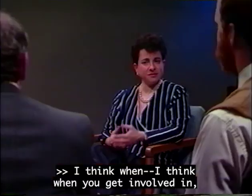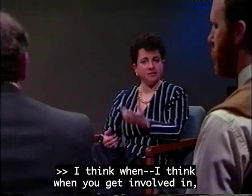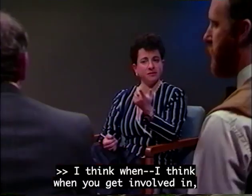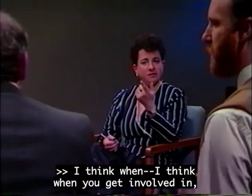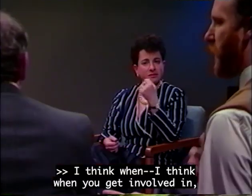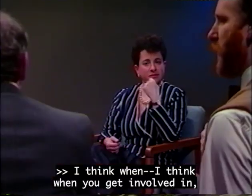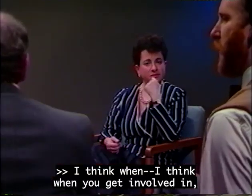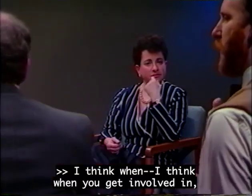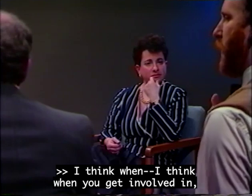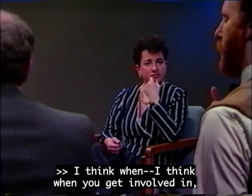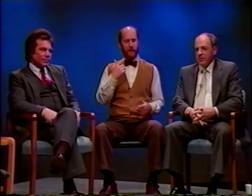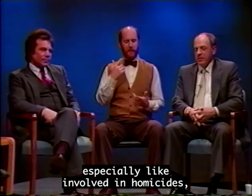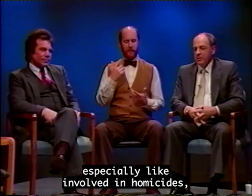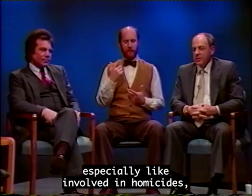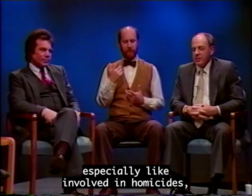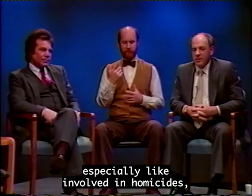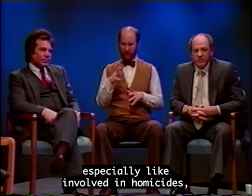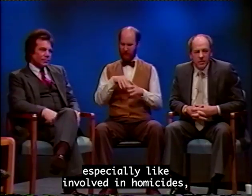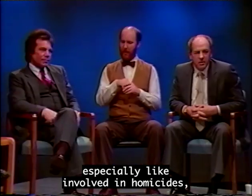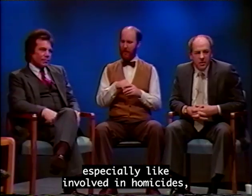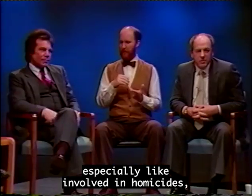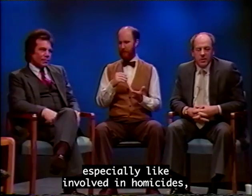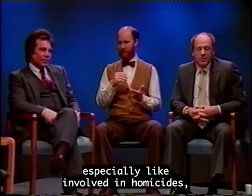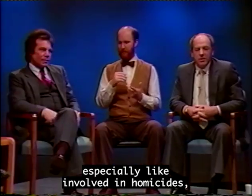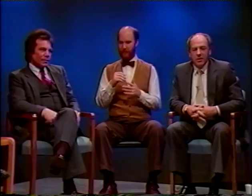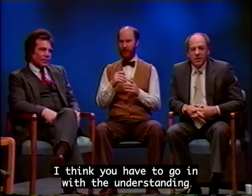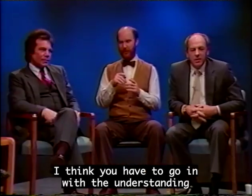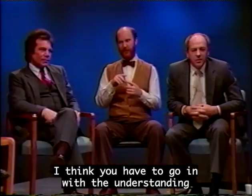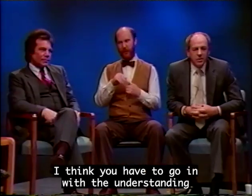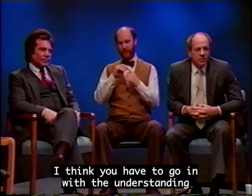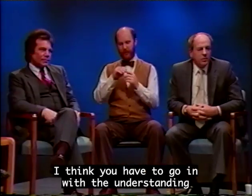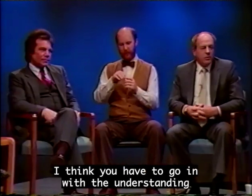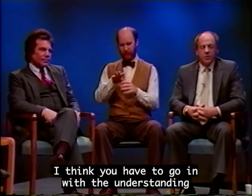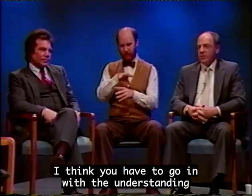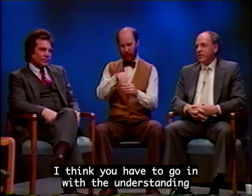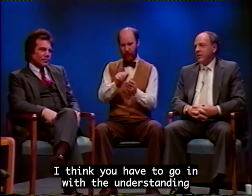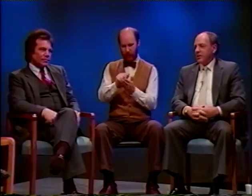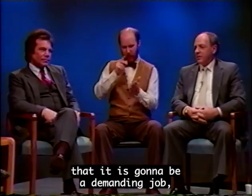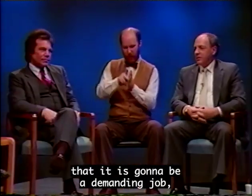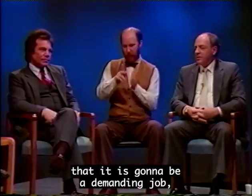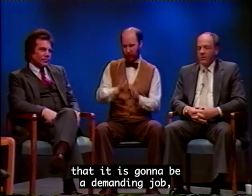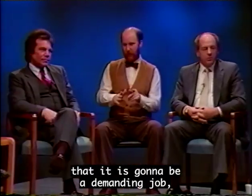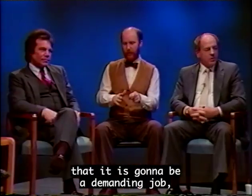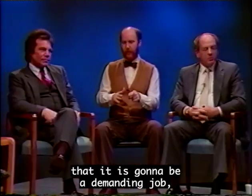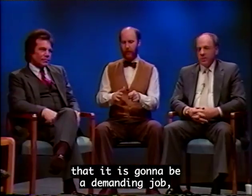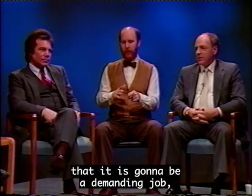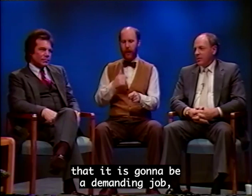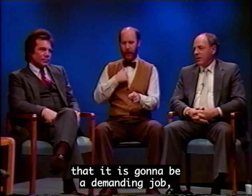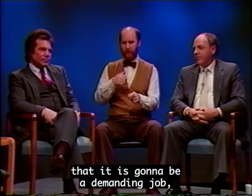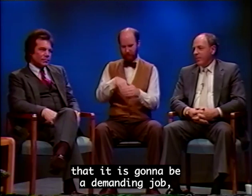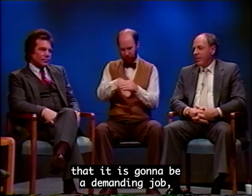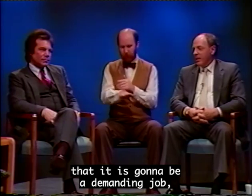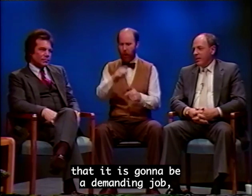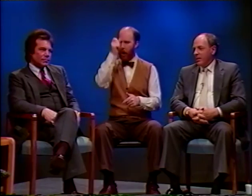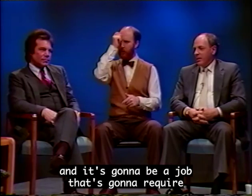I think when you get involved in, especially like involved in homicides, I think you have to go in with the understanding that it is going to be a demanding